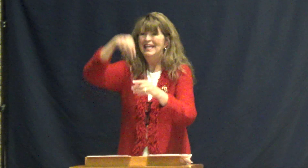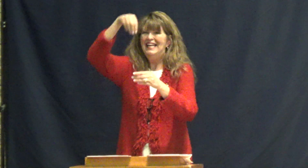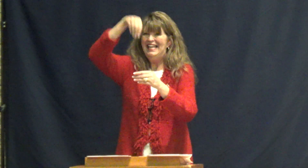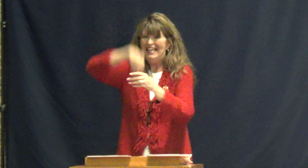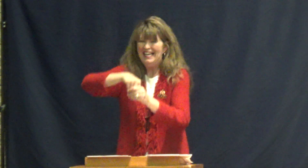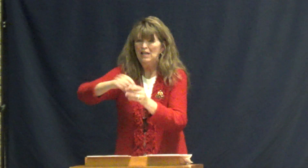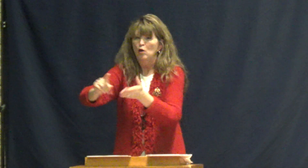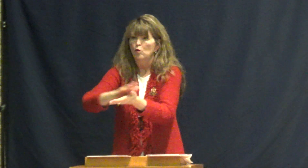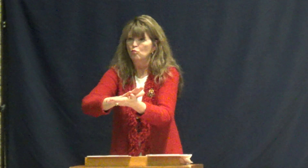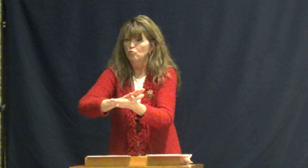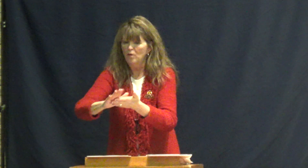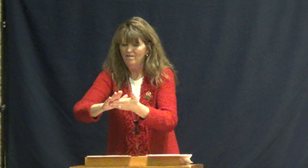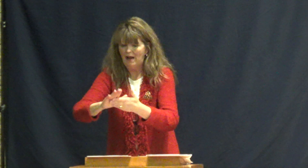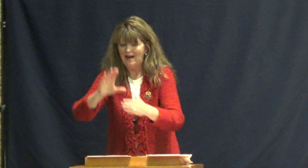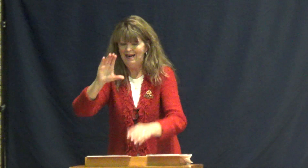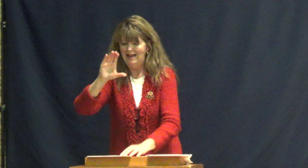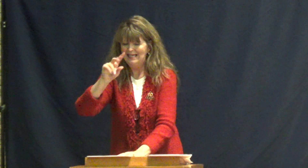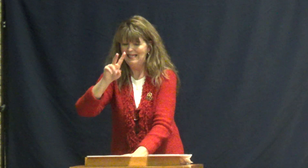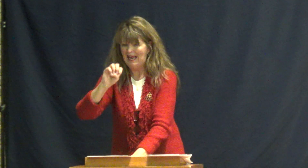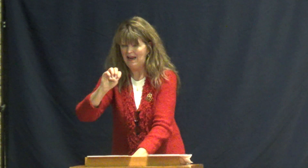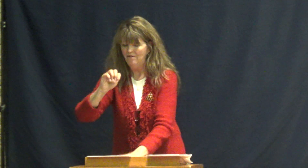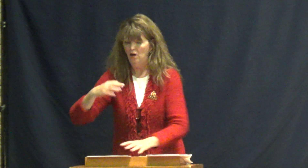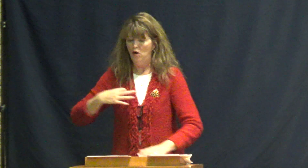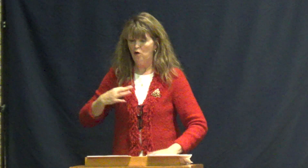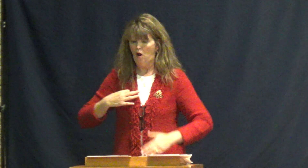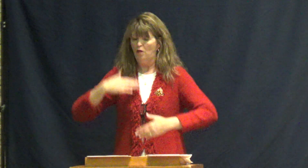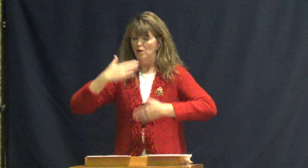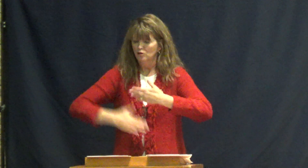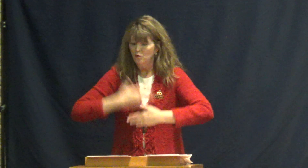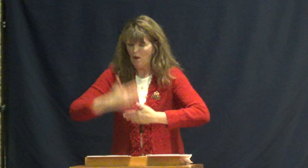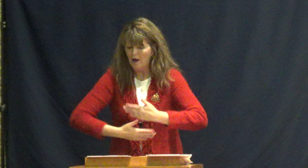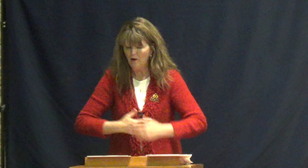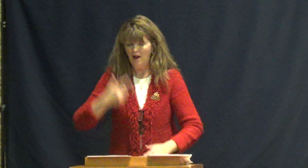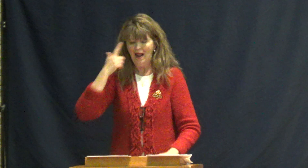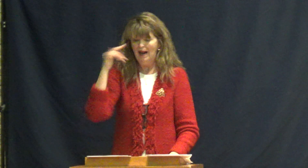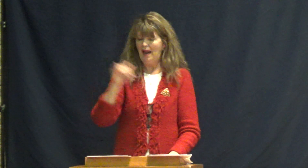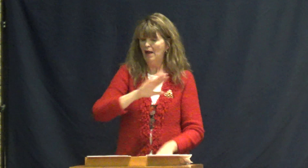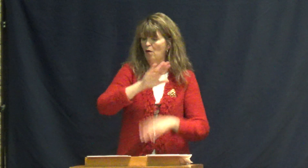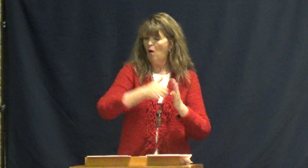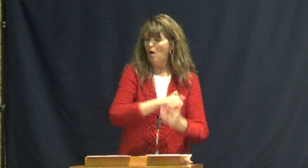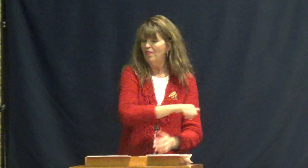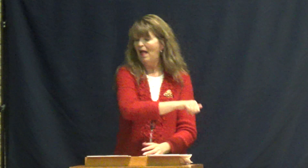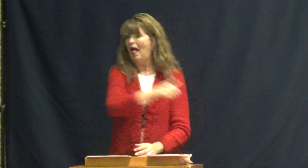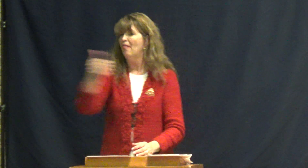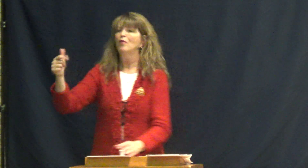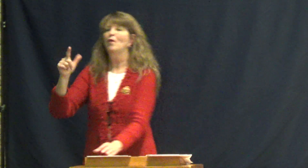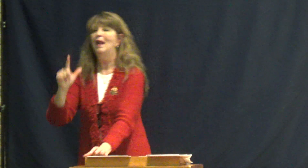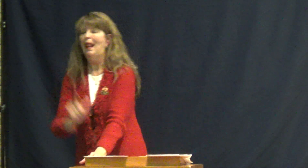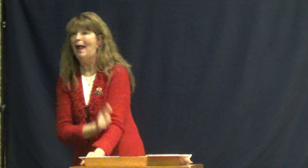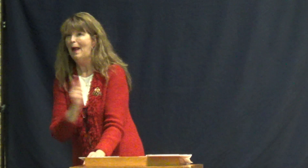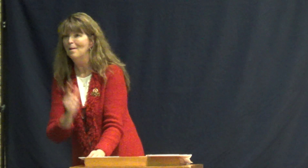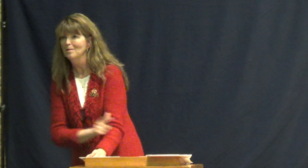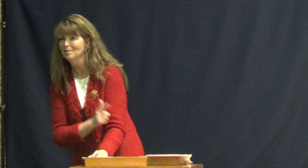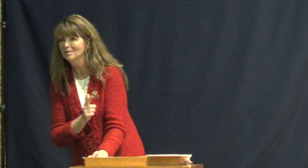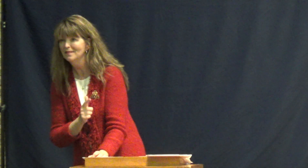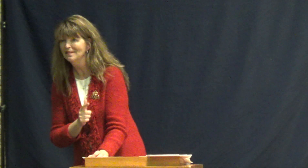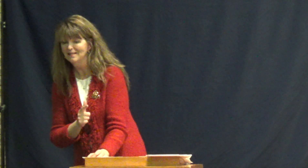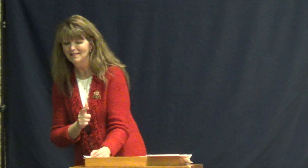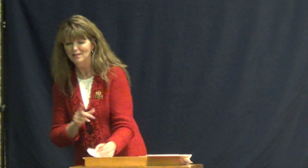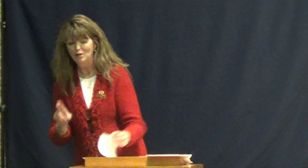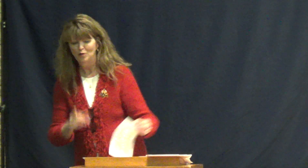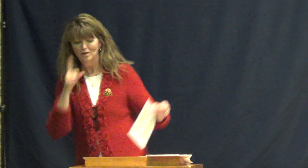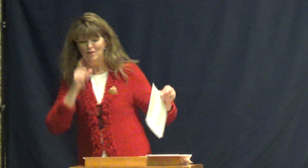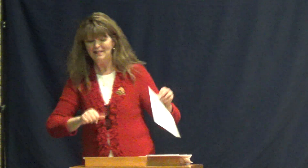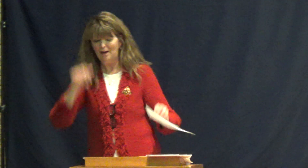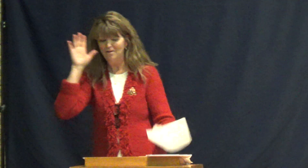find him in the purified cave, swaddled in cloth, just like all